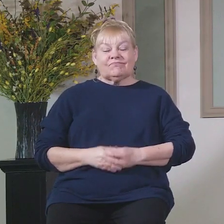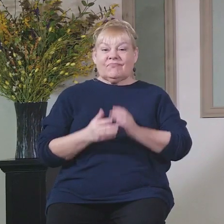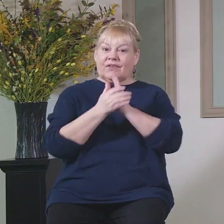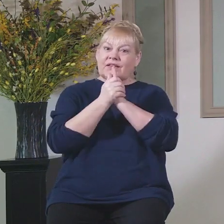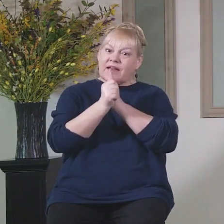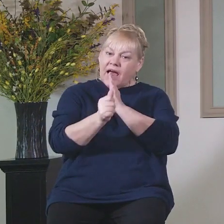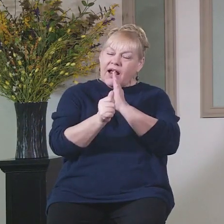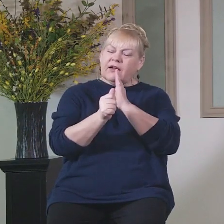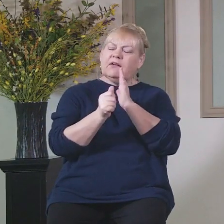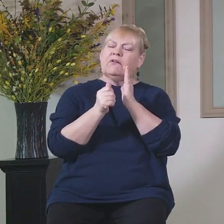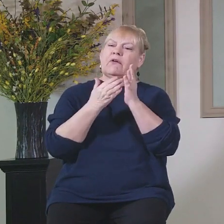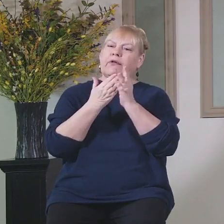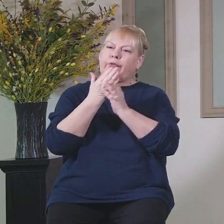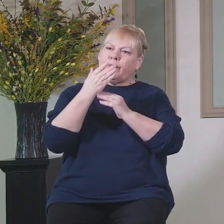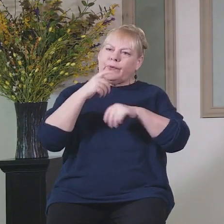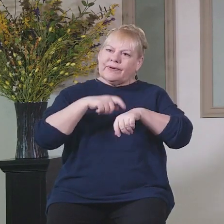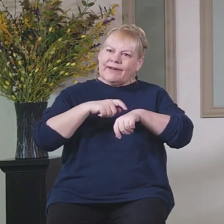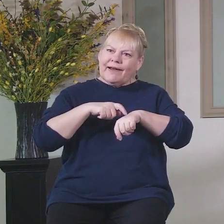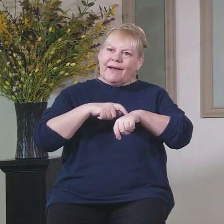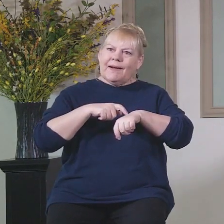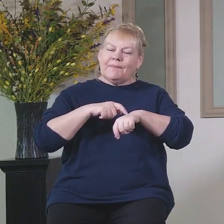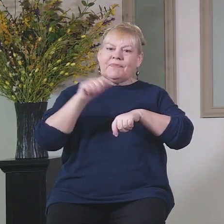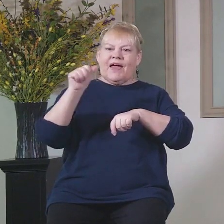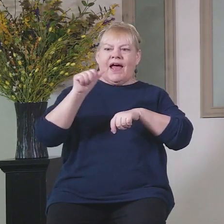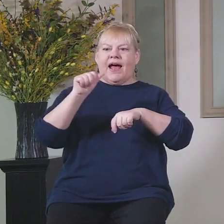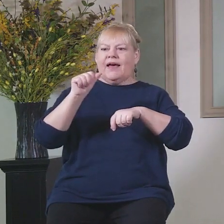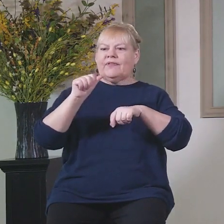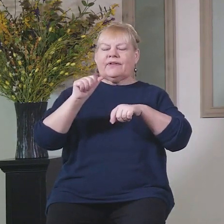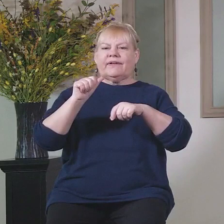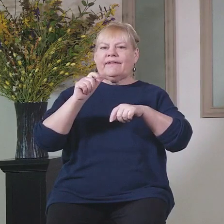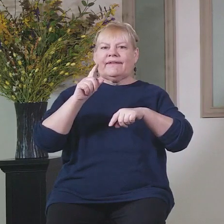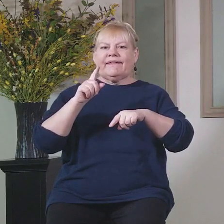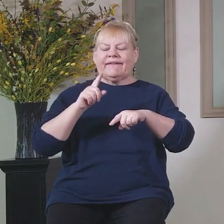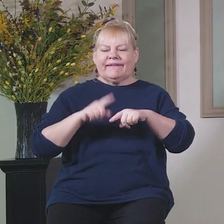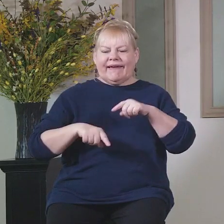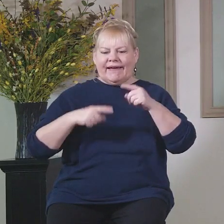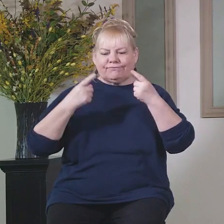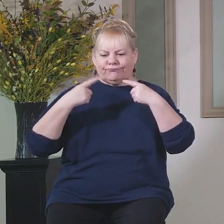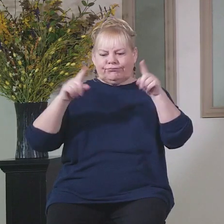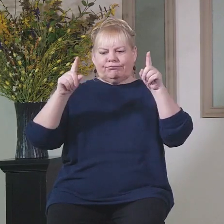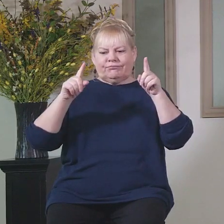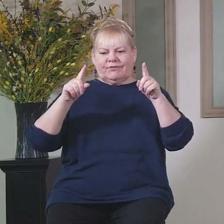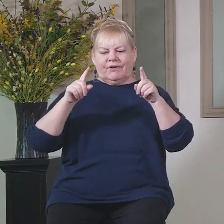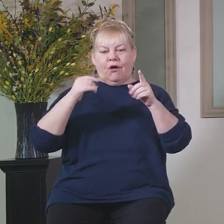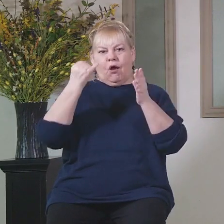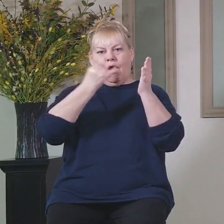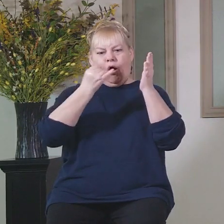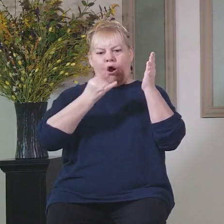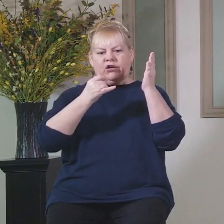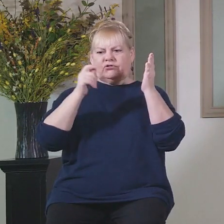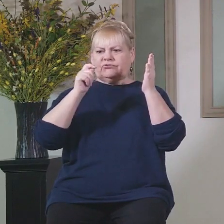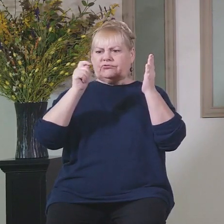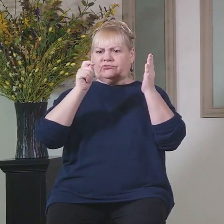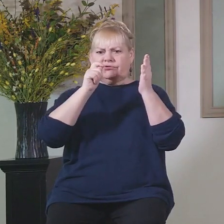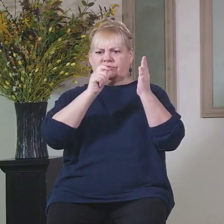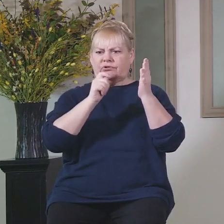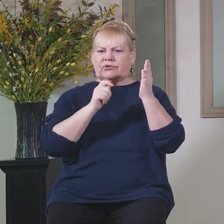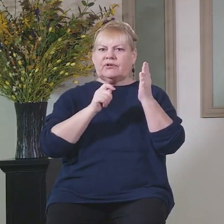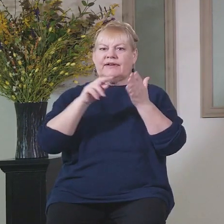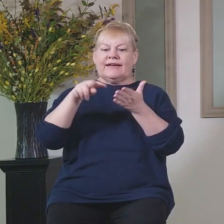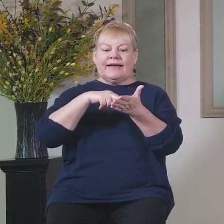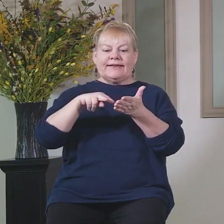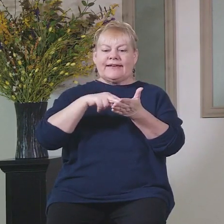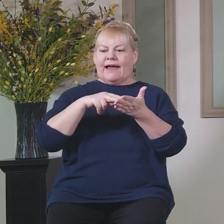Talent, well, over time, the athlete loses a step. Artists get the shakes. Dancers lose their